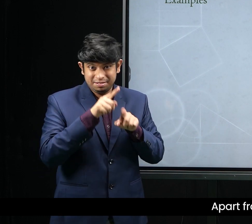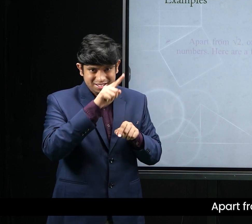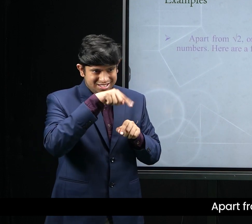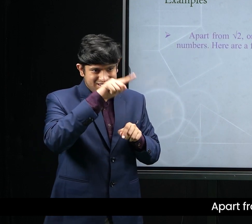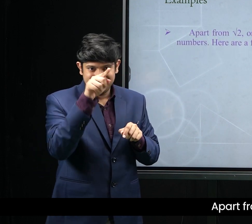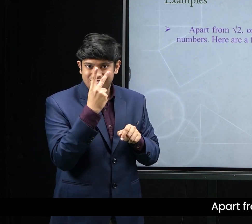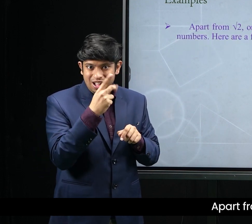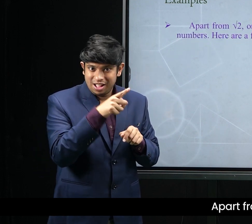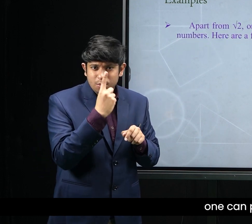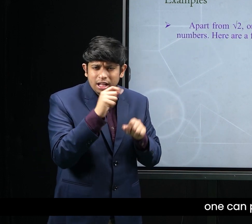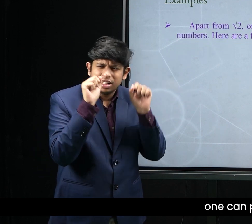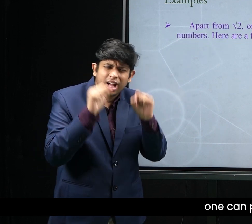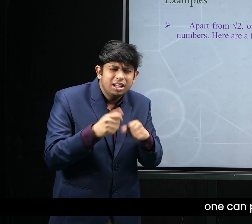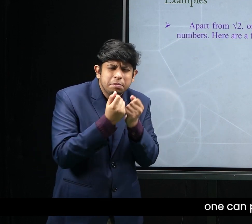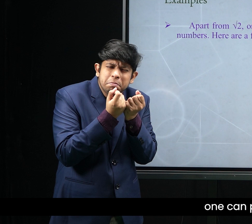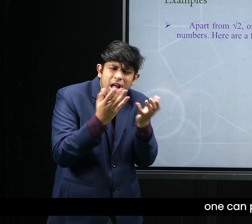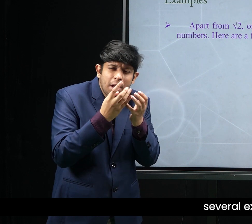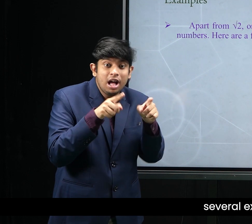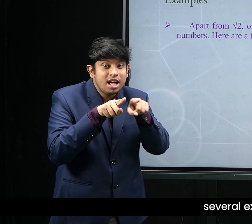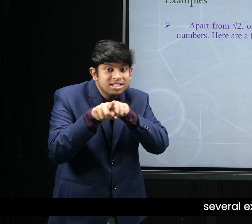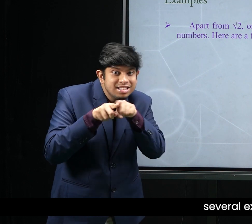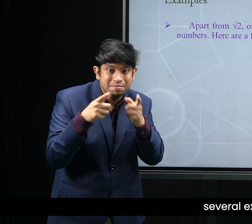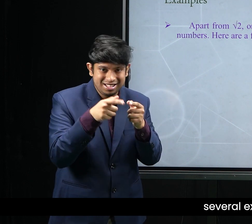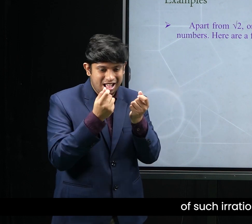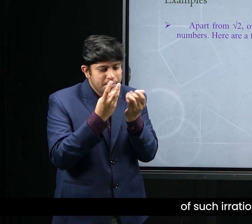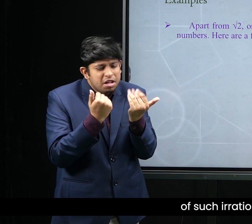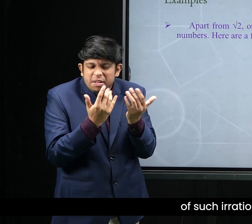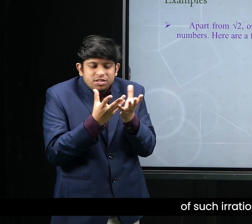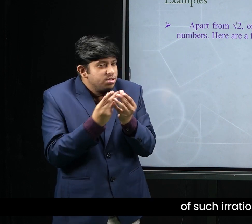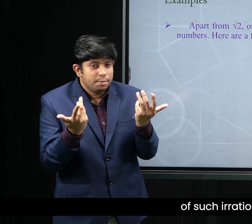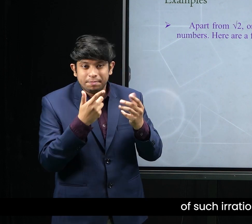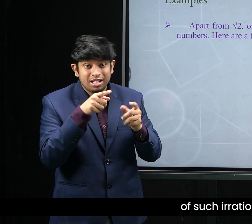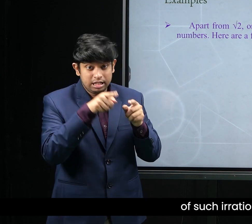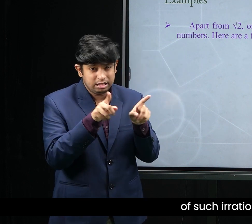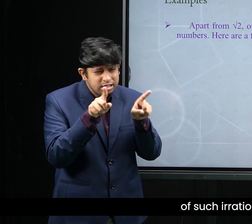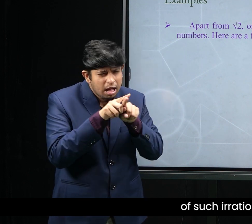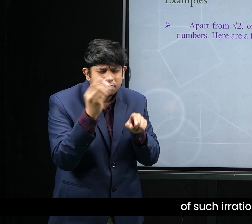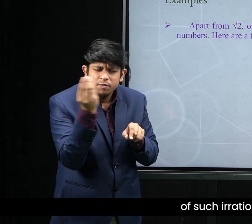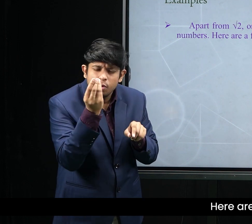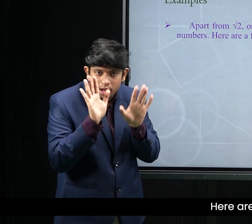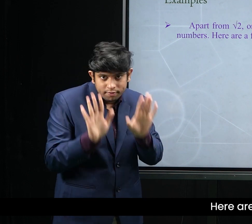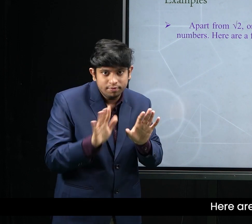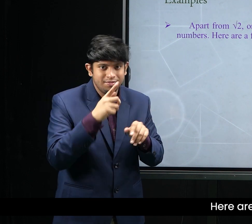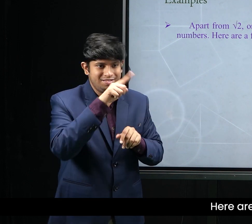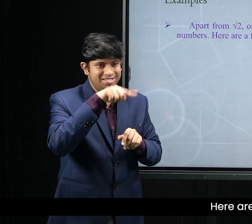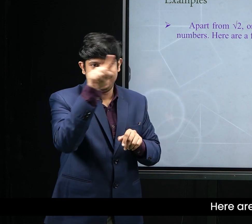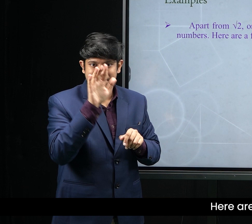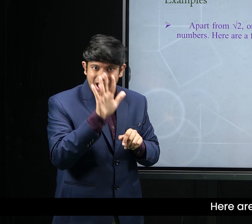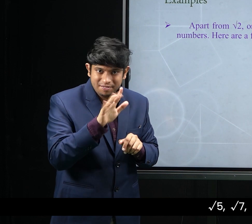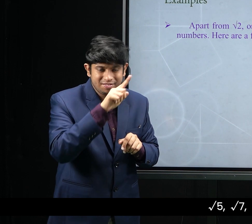Apart from root 2, one can produce several examples of such irrational numbers. Here are few: root